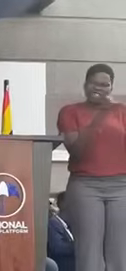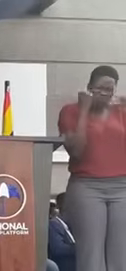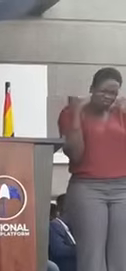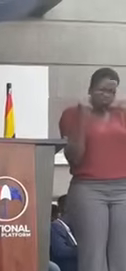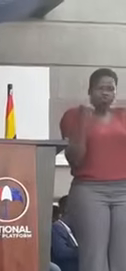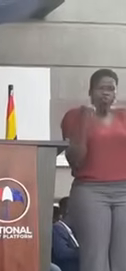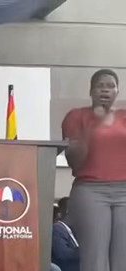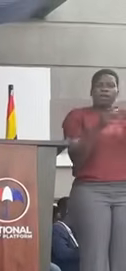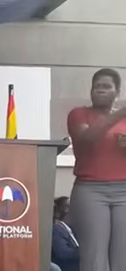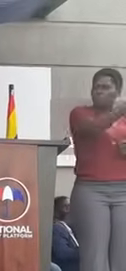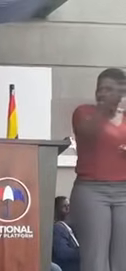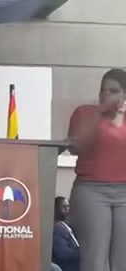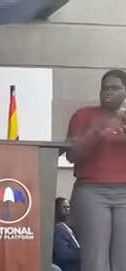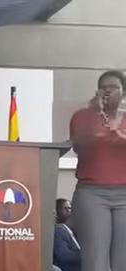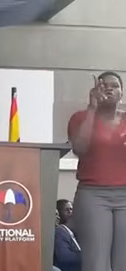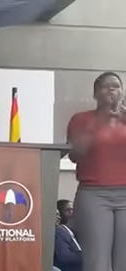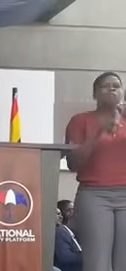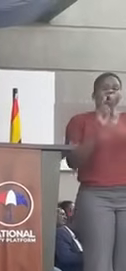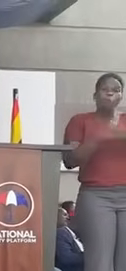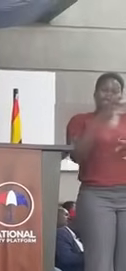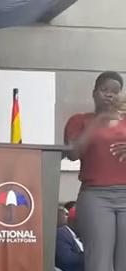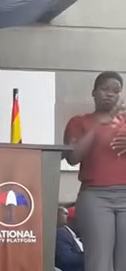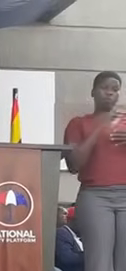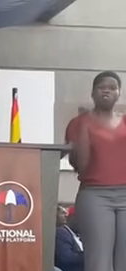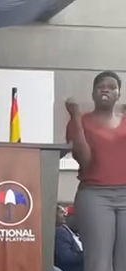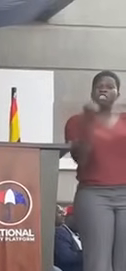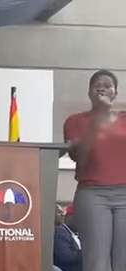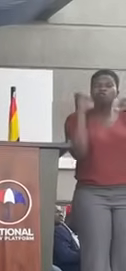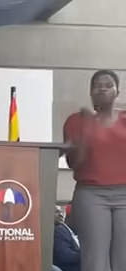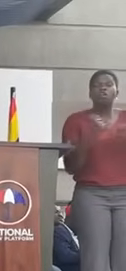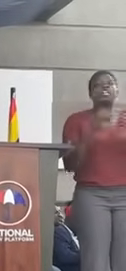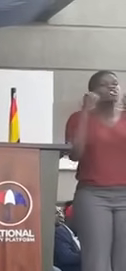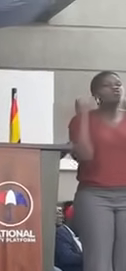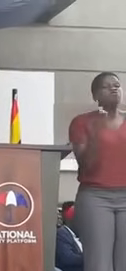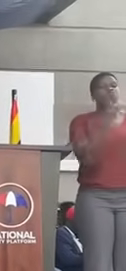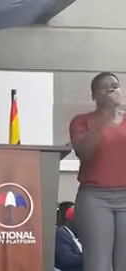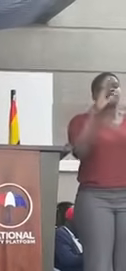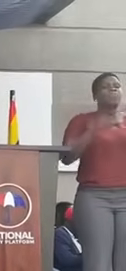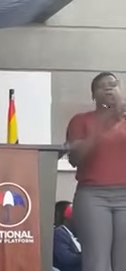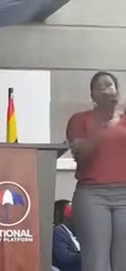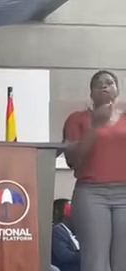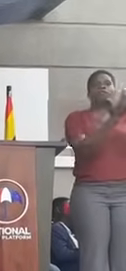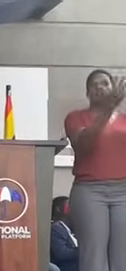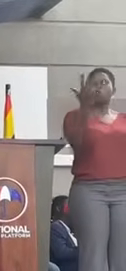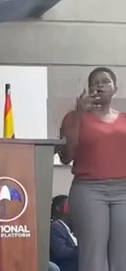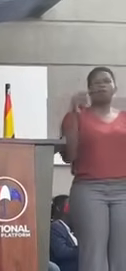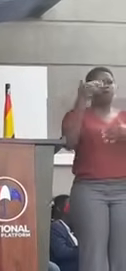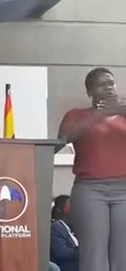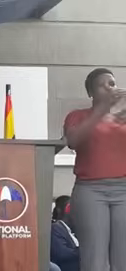seminti. Once your spirit is strong, it's stronger than any wall around us.